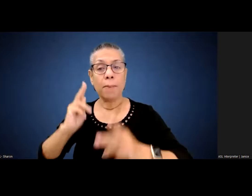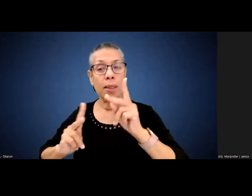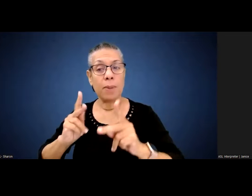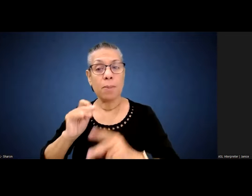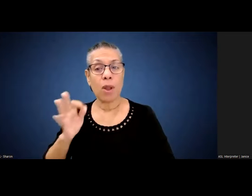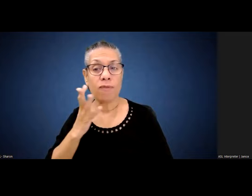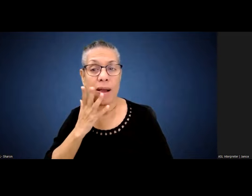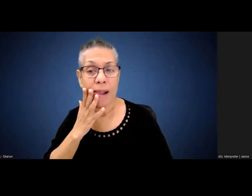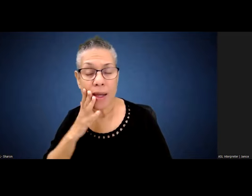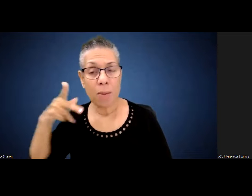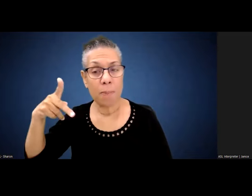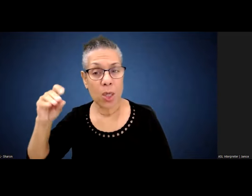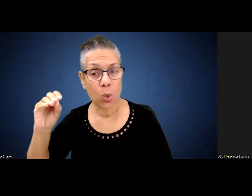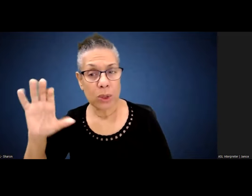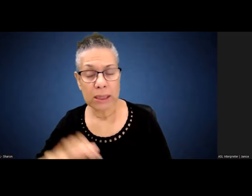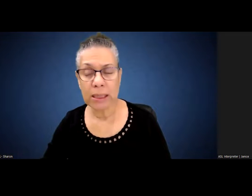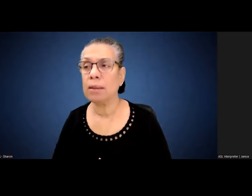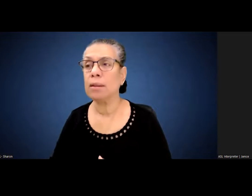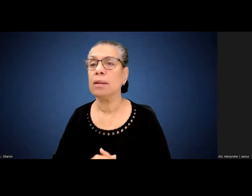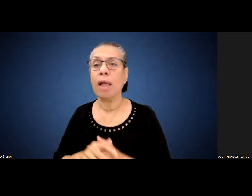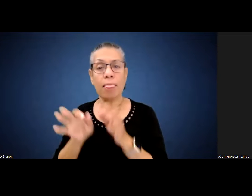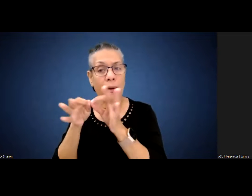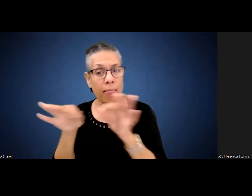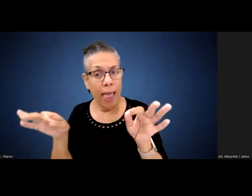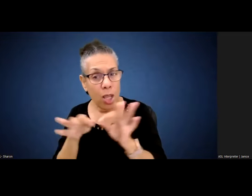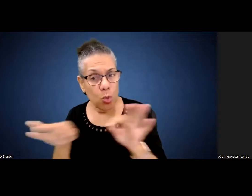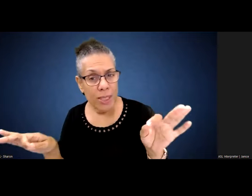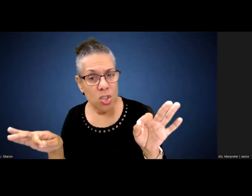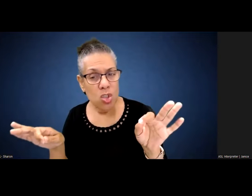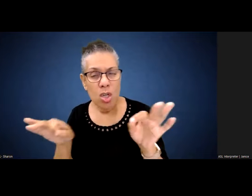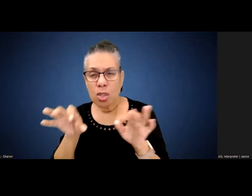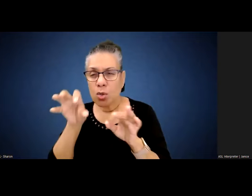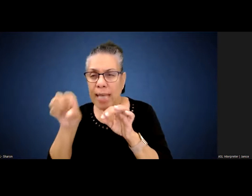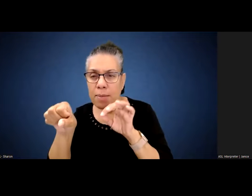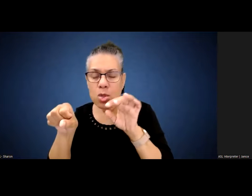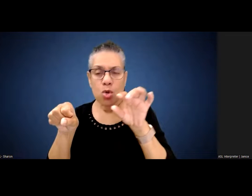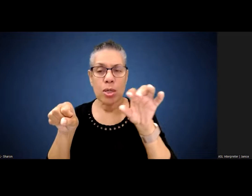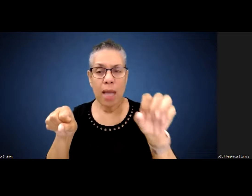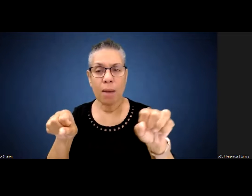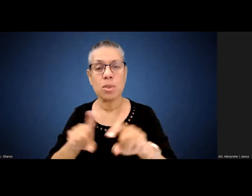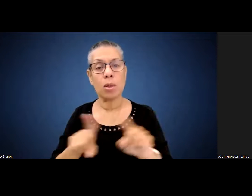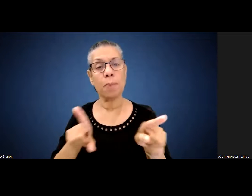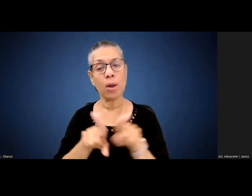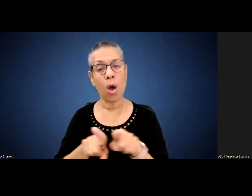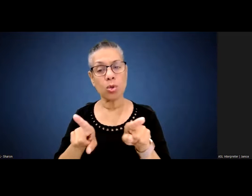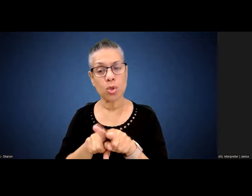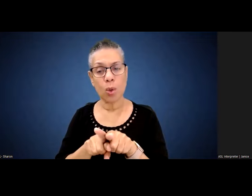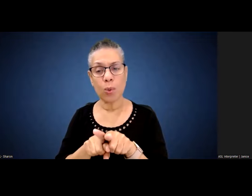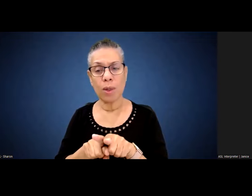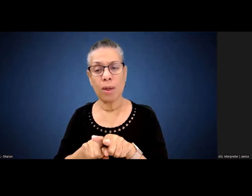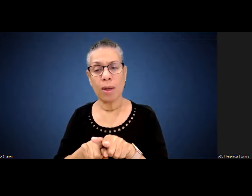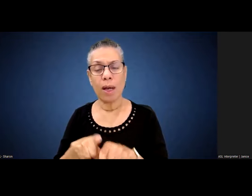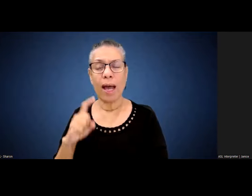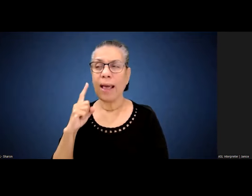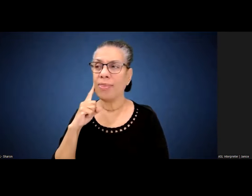the language, that between those you may capture. But I feel the other thing is the piece